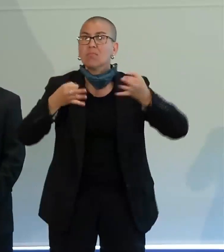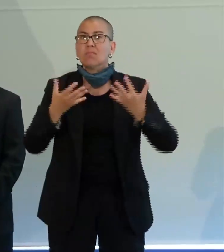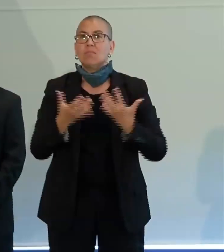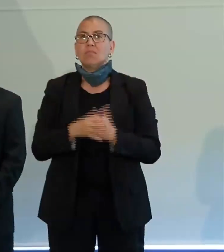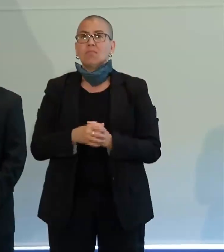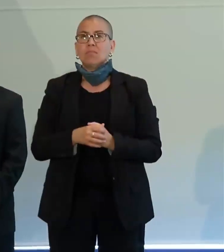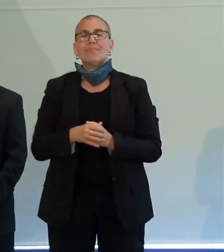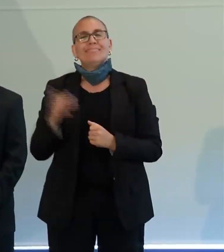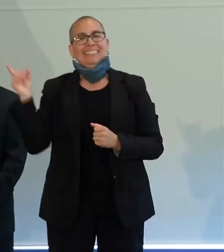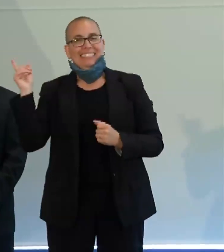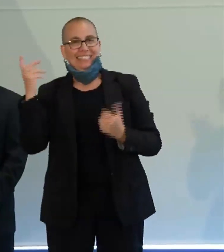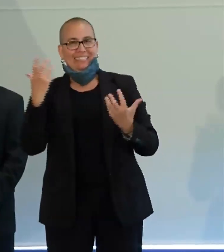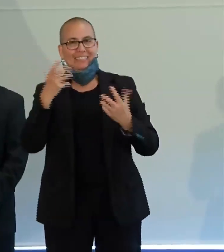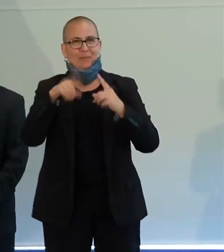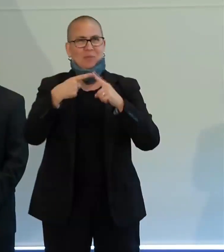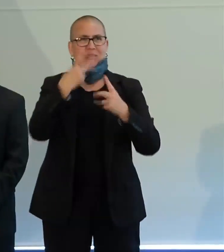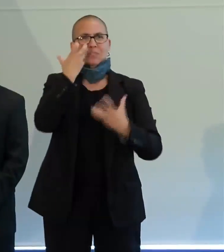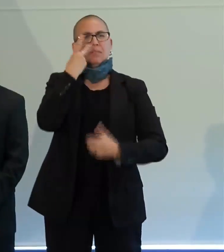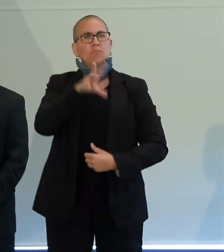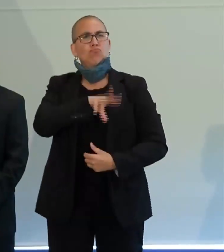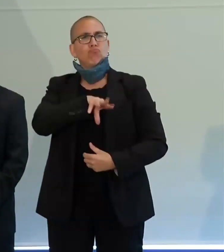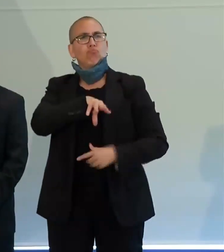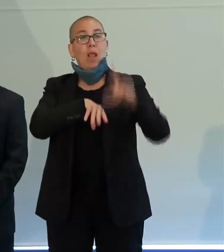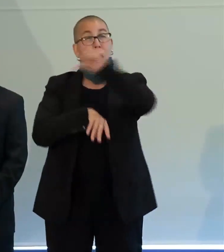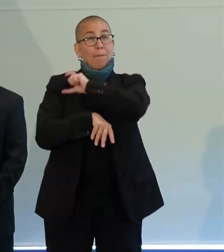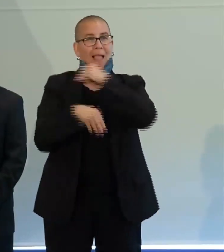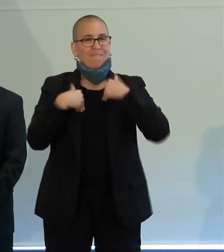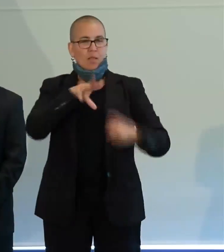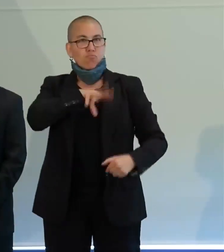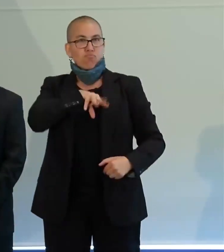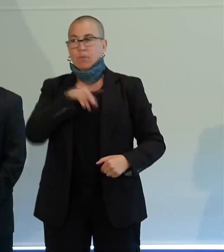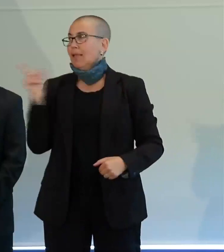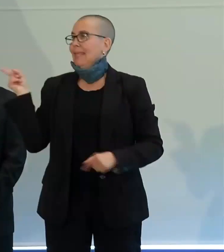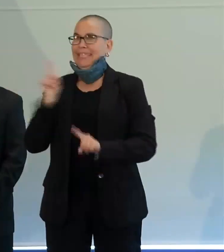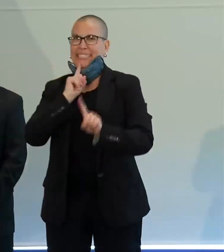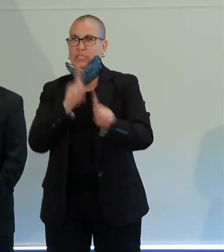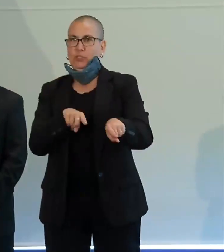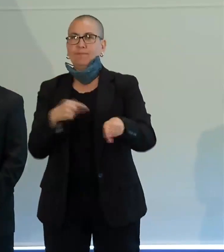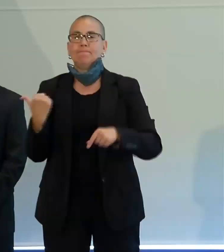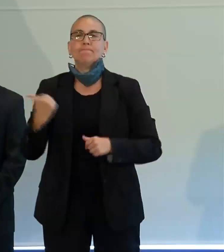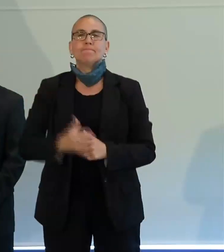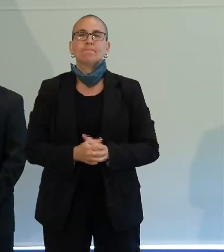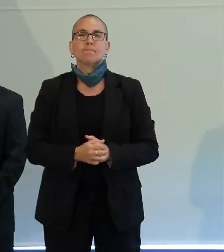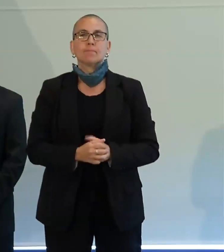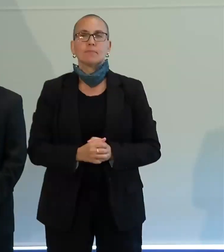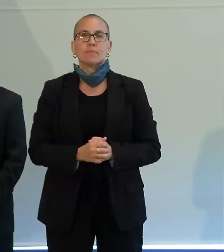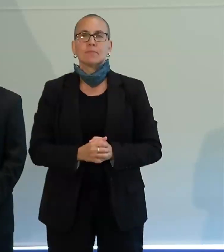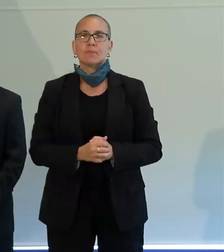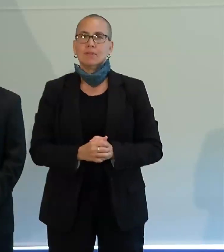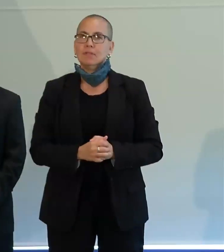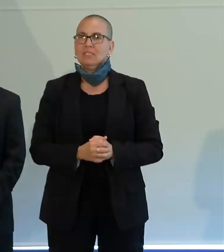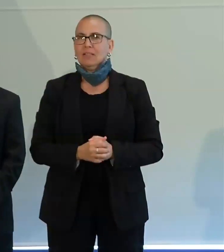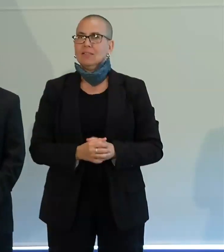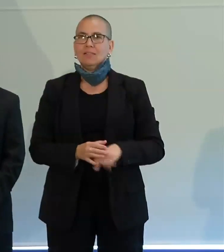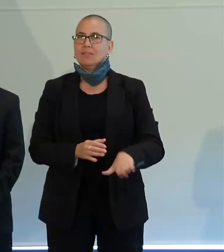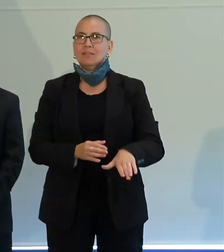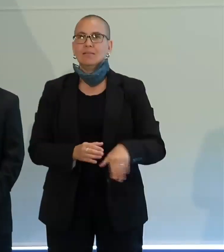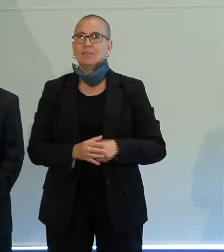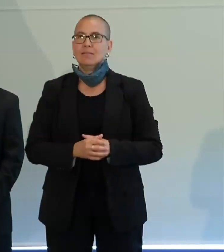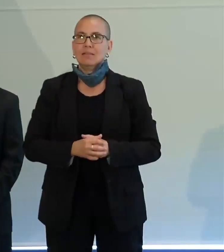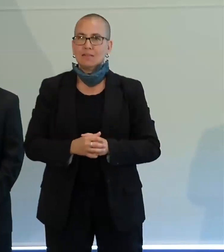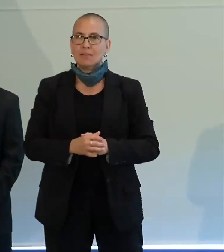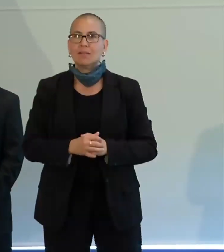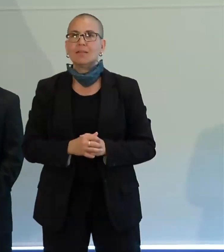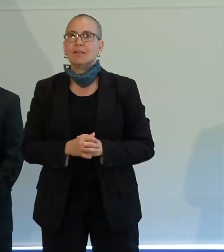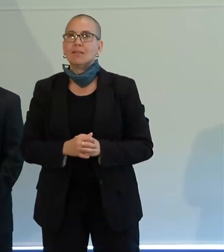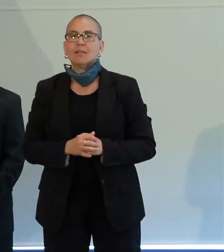released? I really don't have any idea of what plea negotiations or anything like